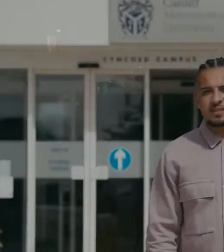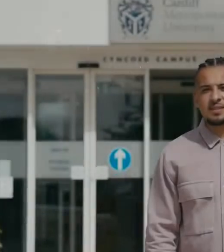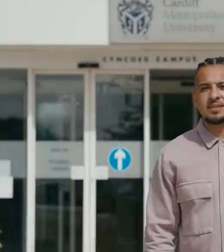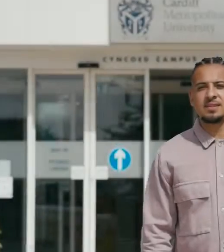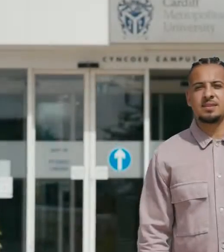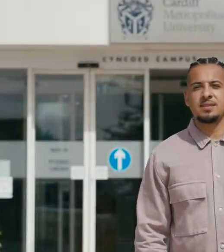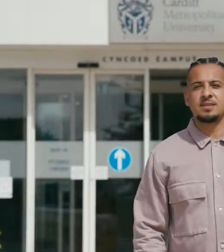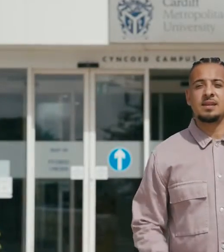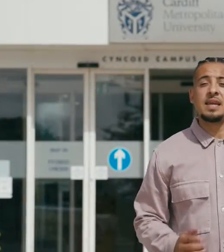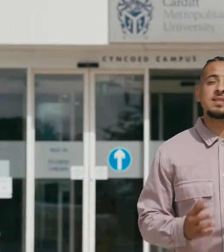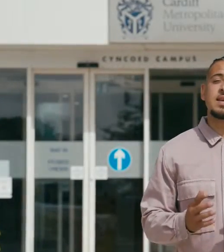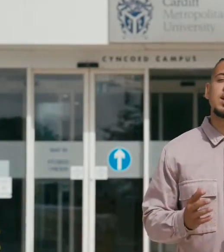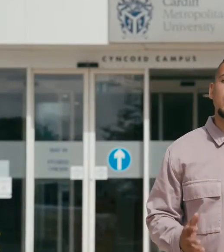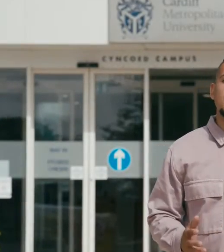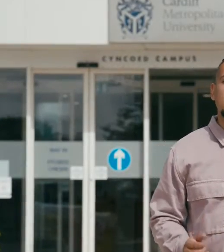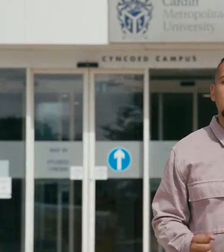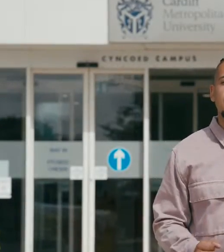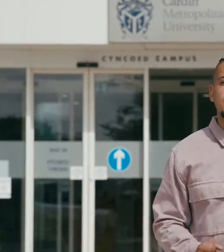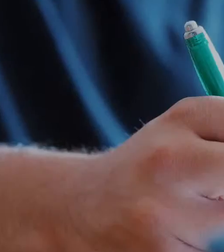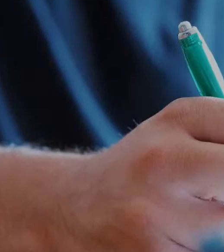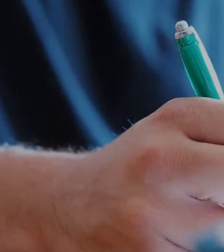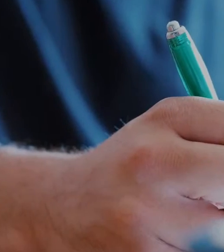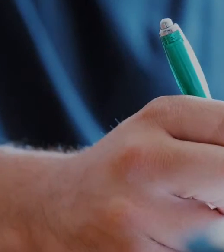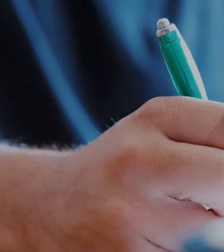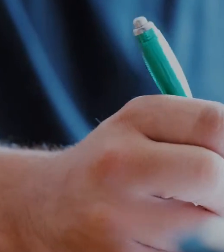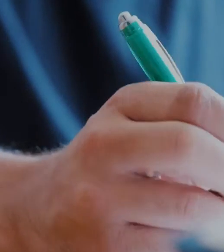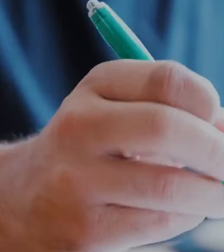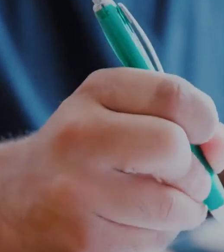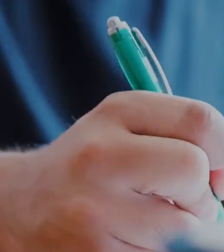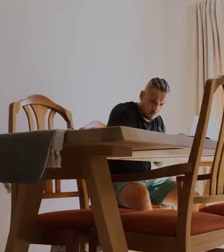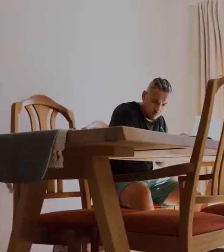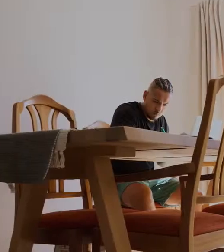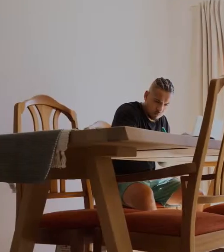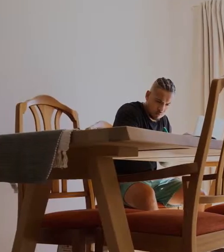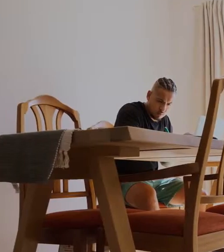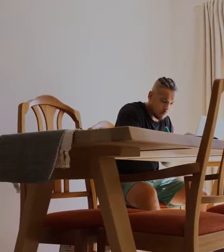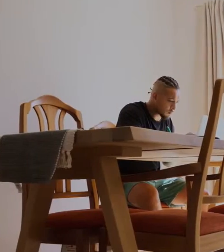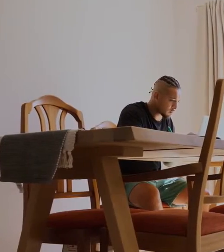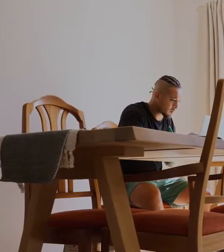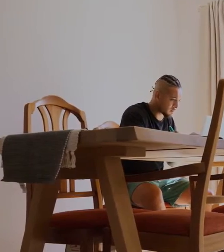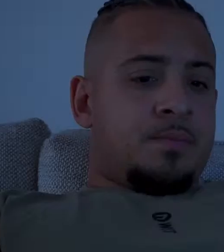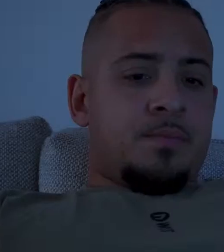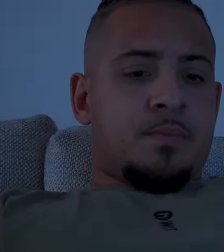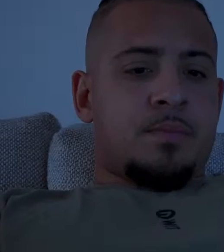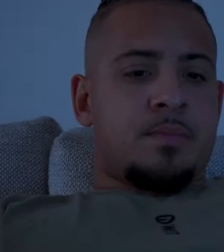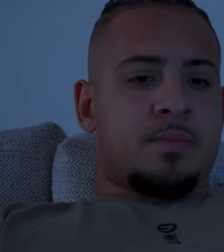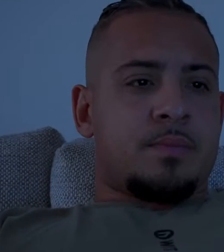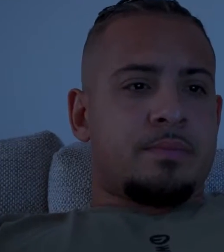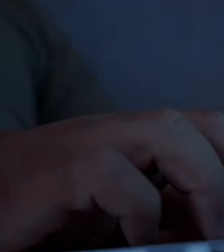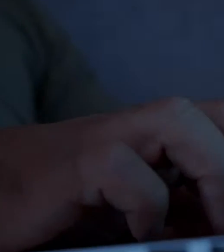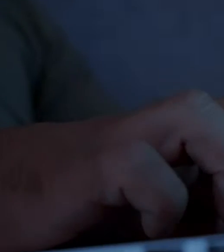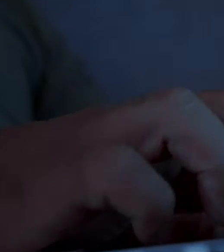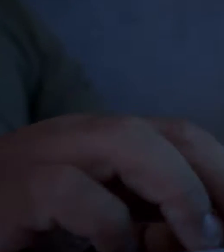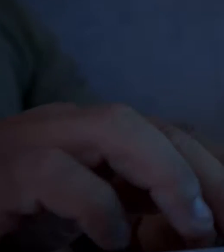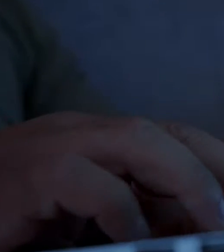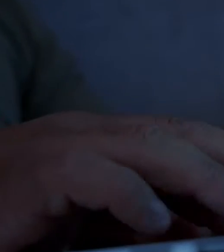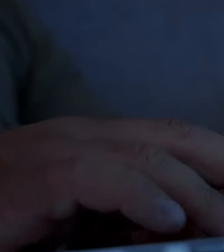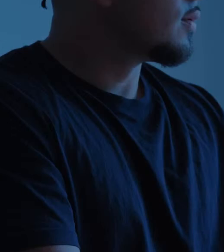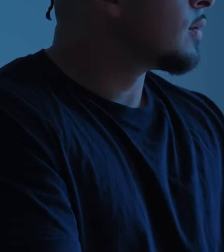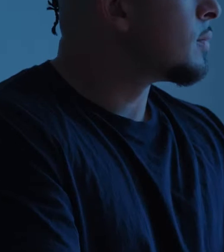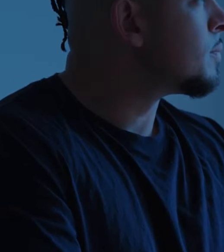We did it. Needy Lloydo. All those late nights, all those hours spent working through the